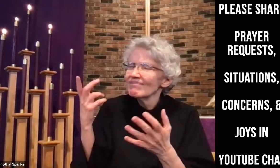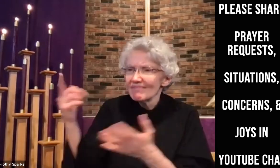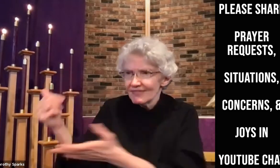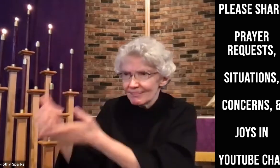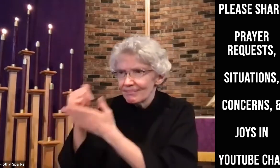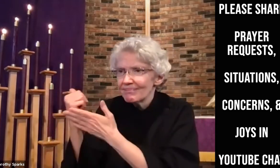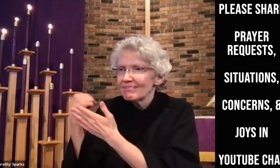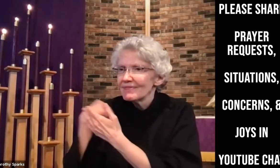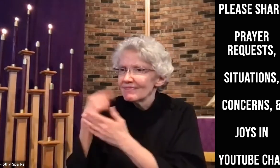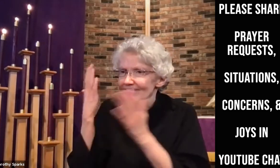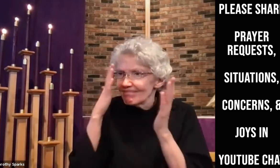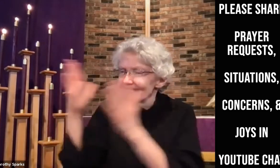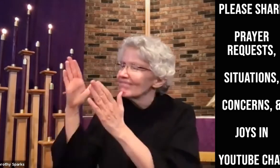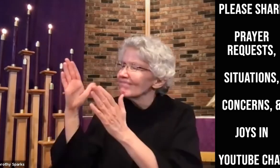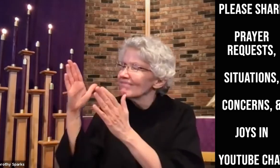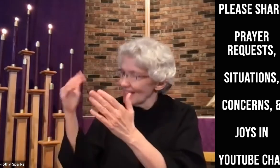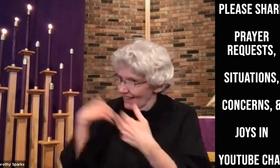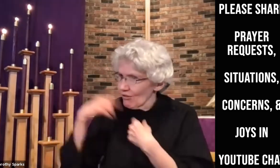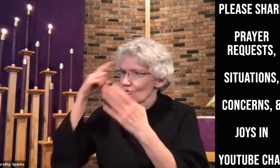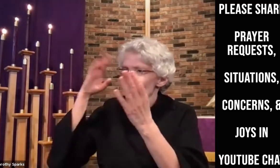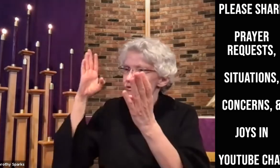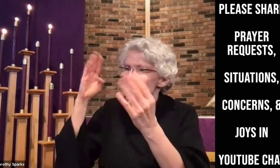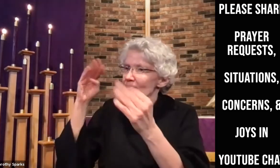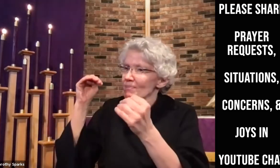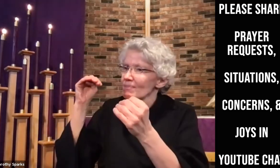that feel hopeless.